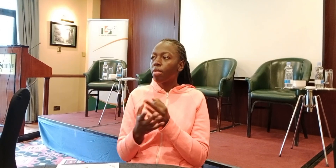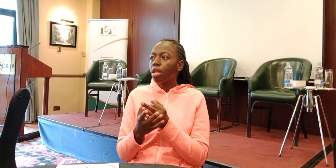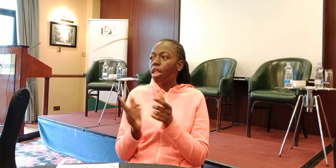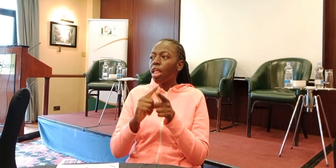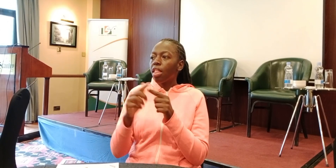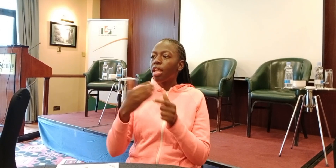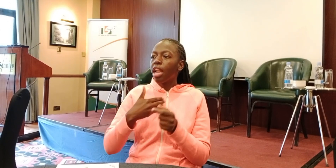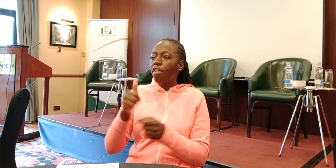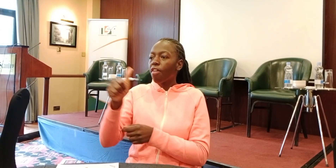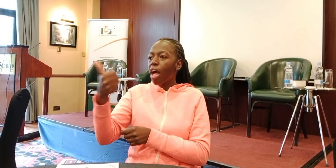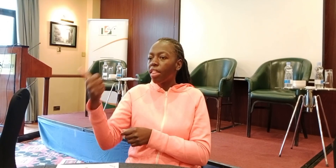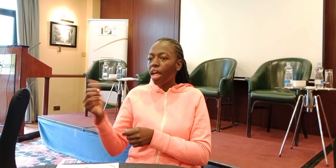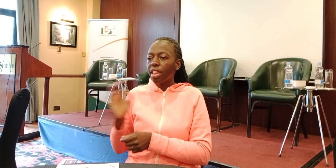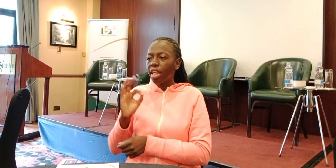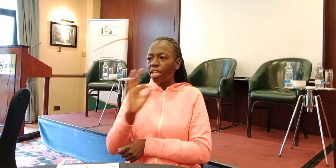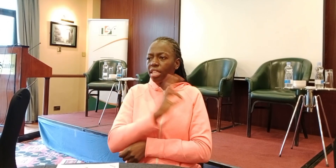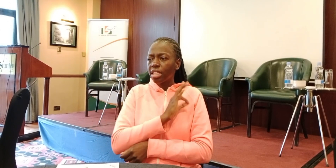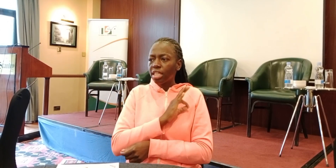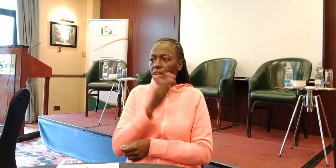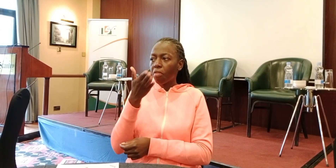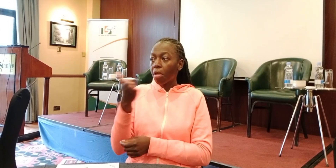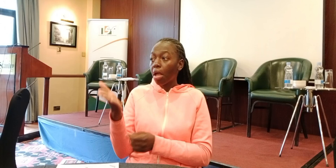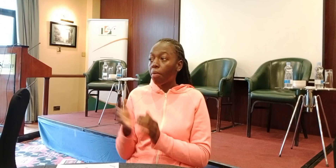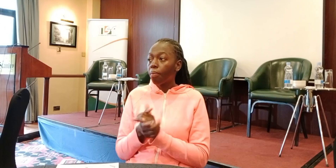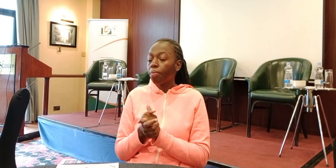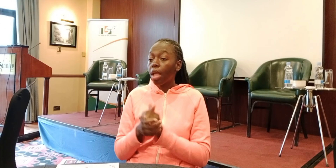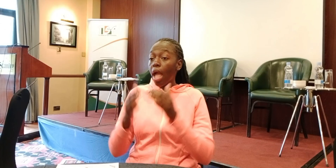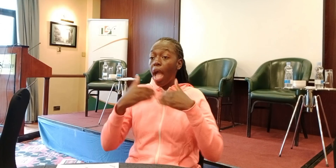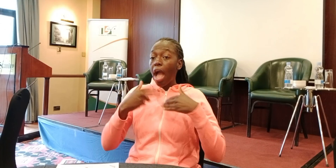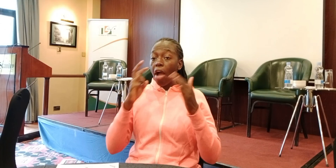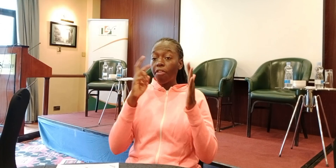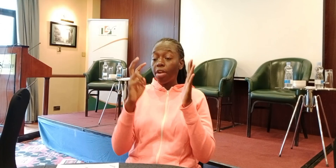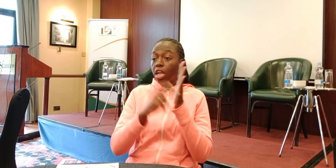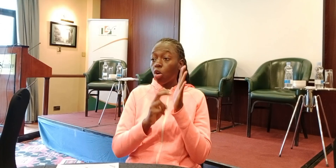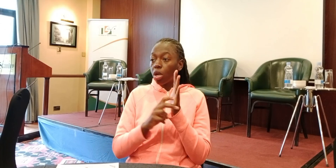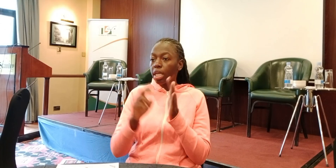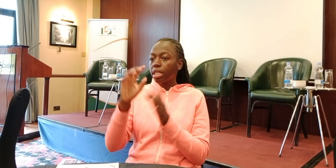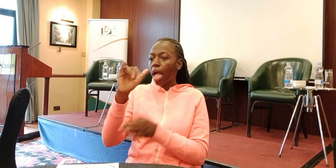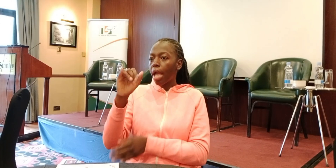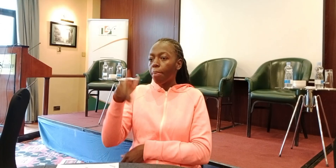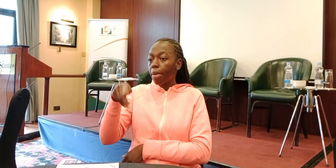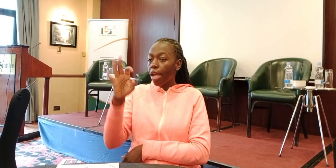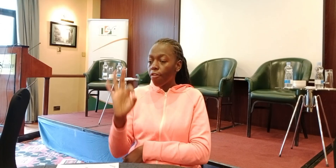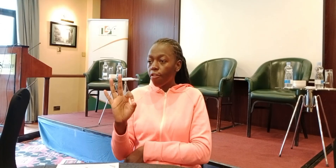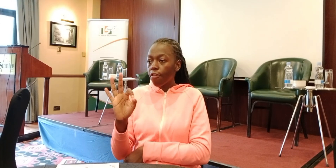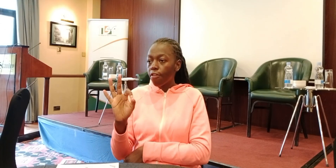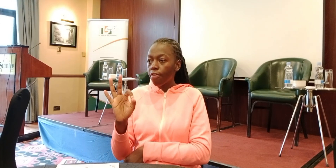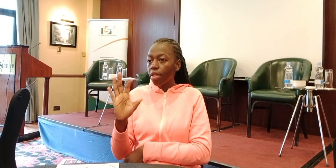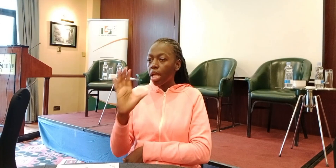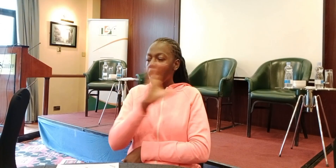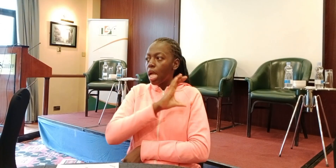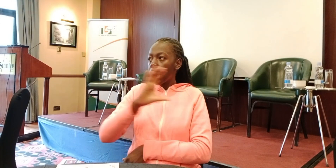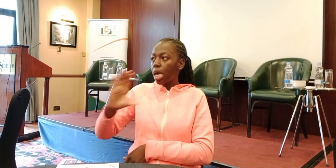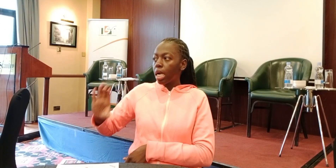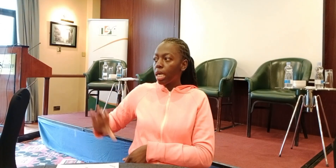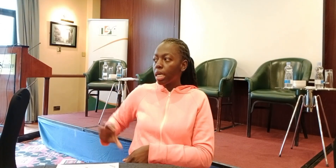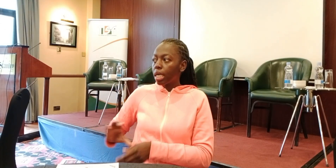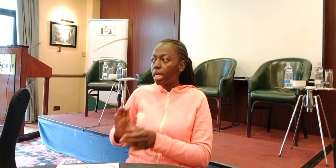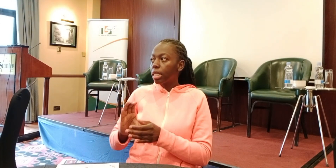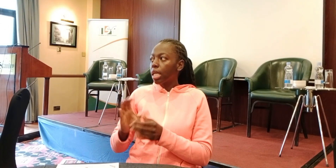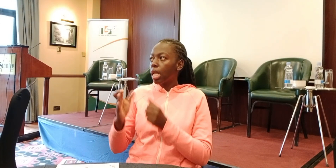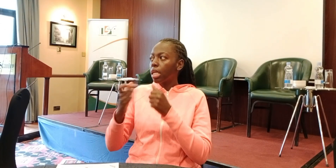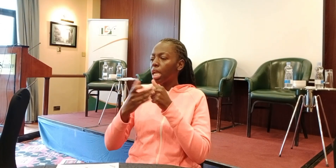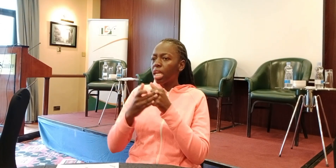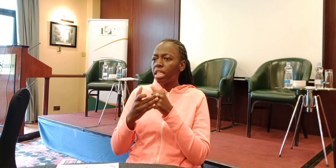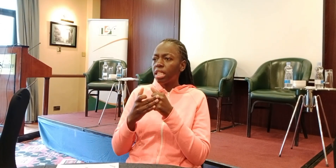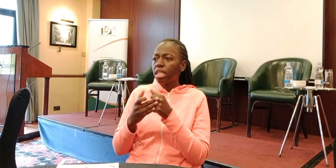see other Uraia staff members here. I have recognized IPF. Christian 8, I think she's the